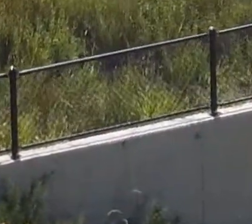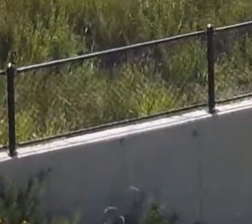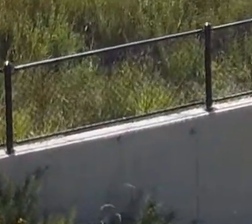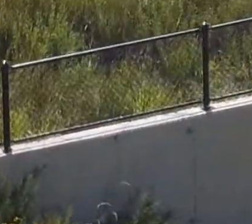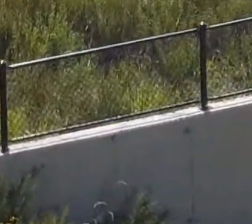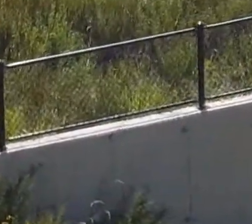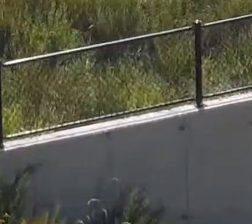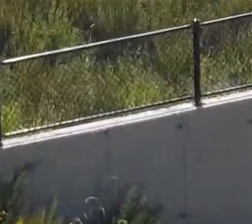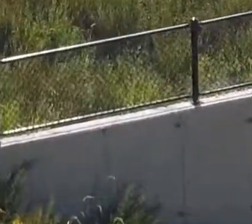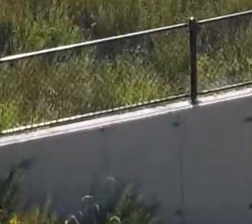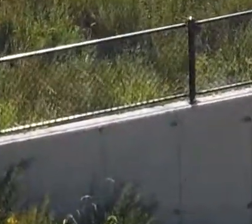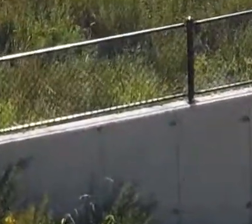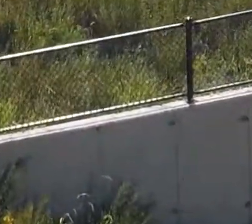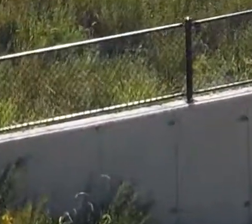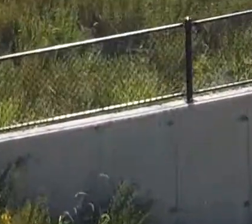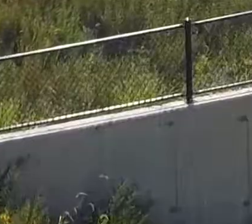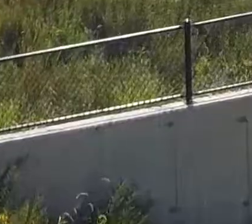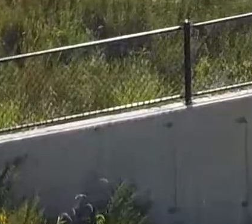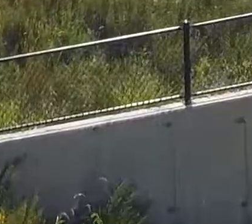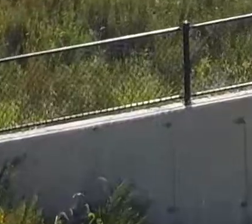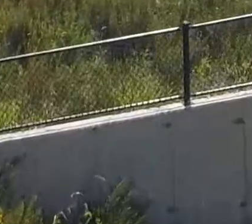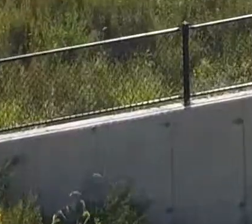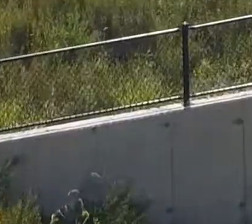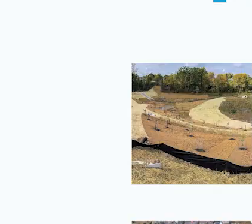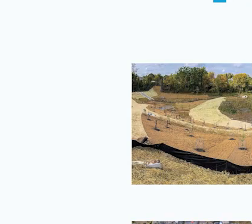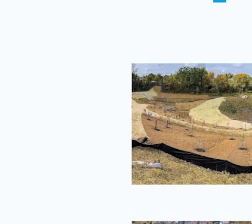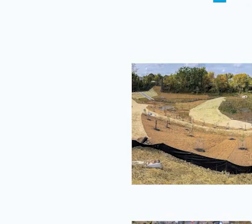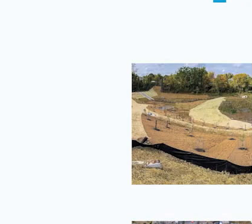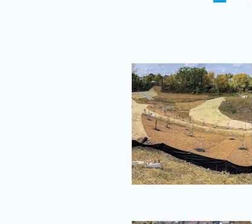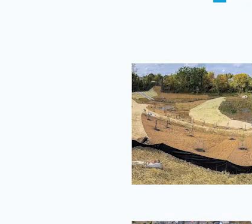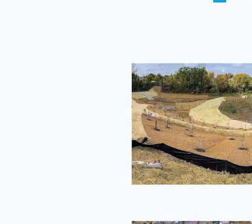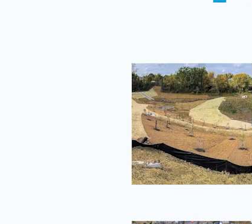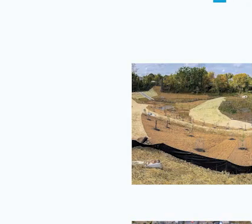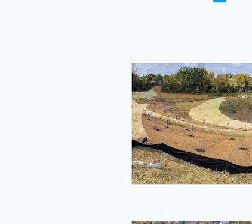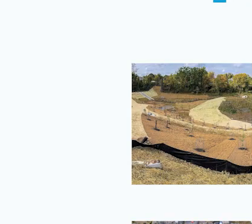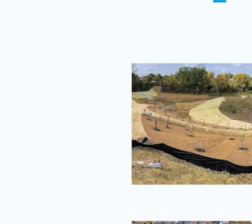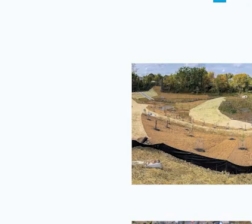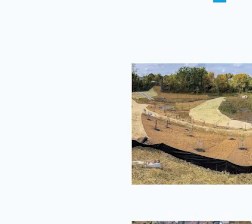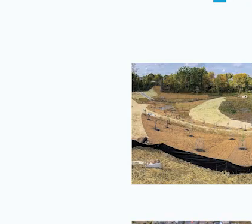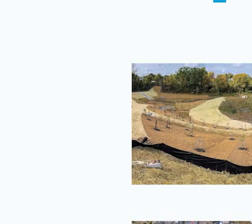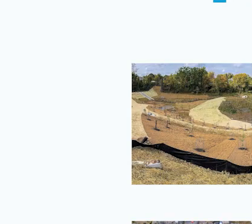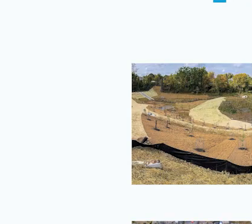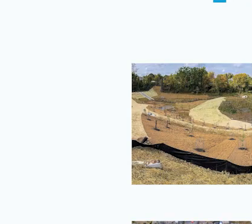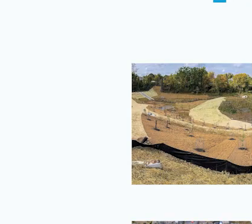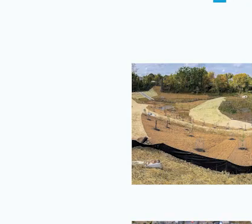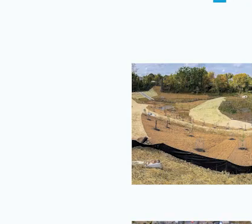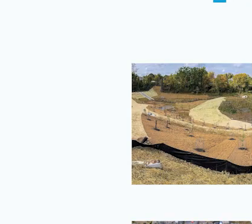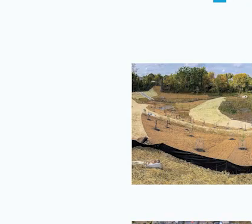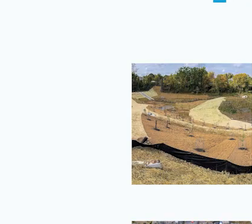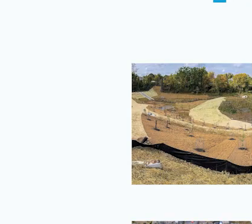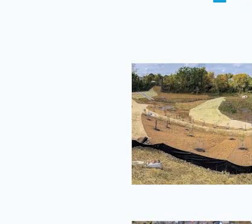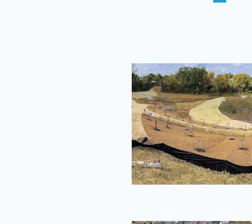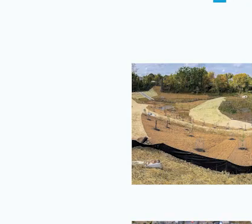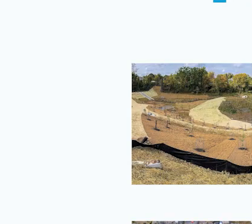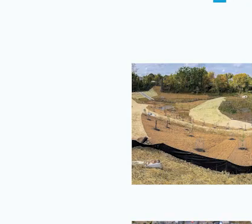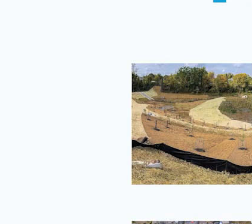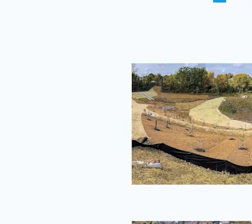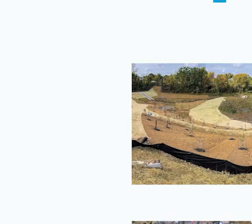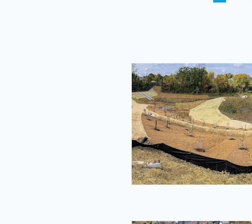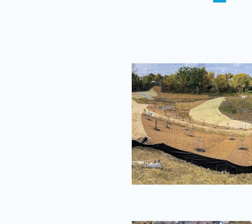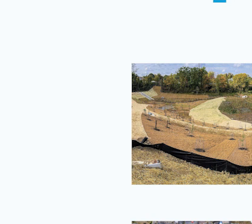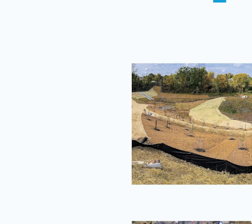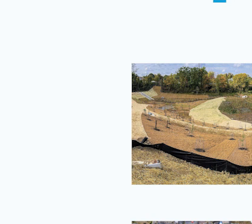of water during a weather event, and this is the equivalent of a football field filled 30